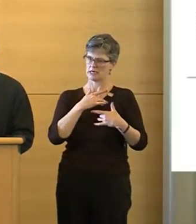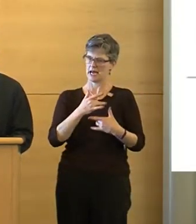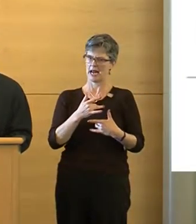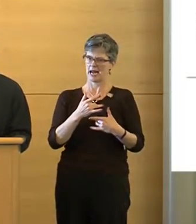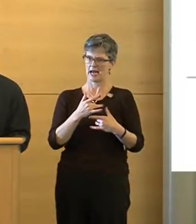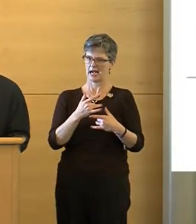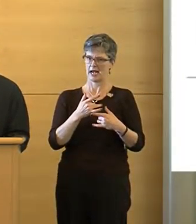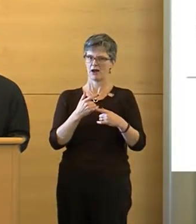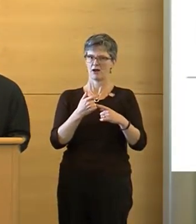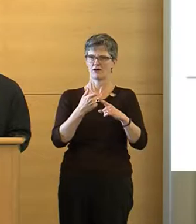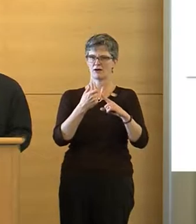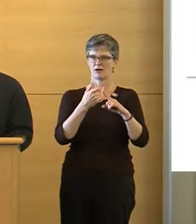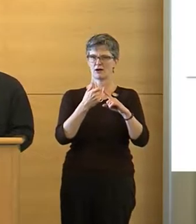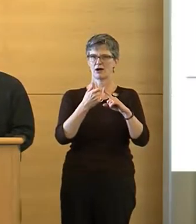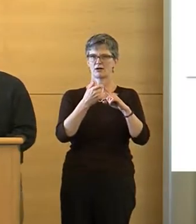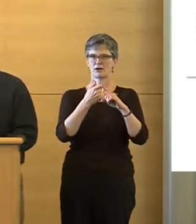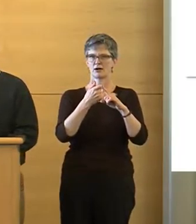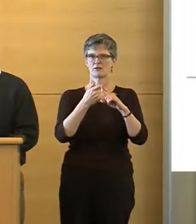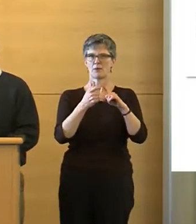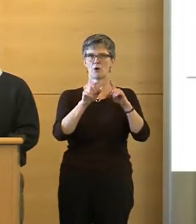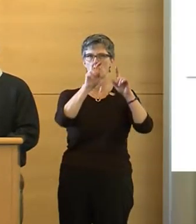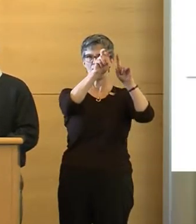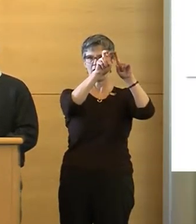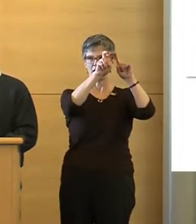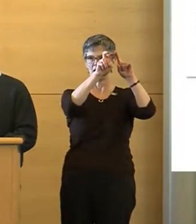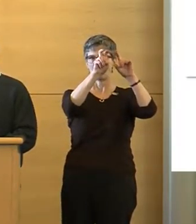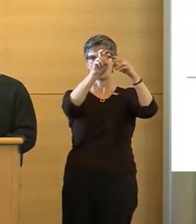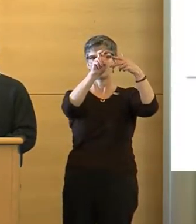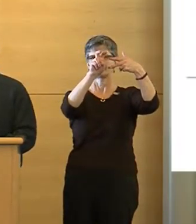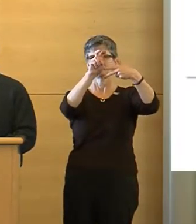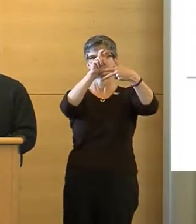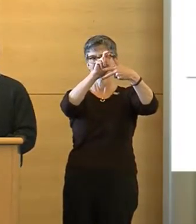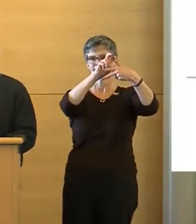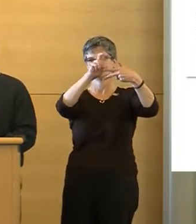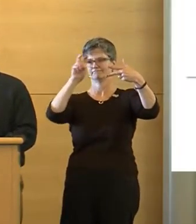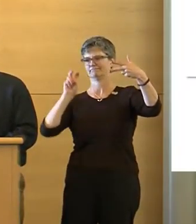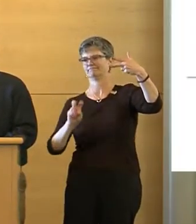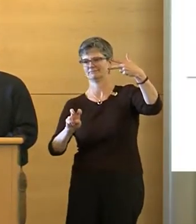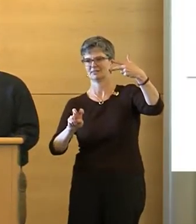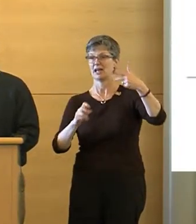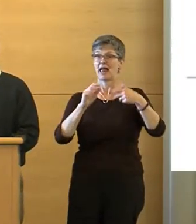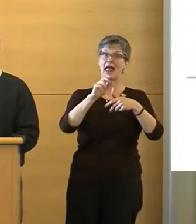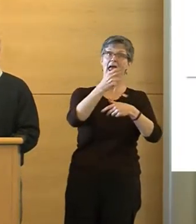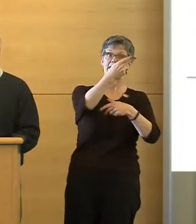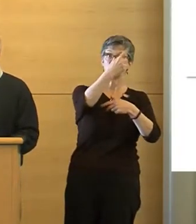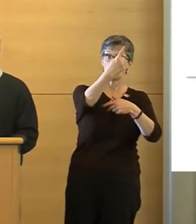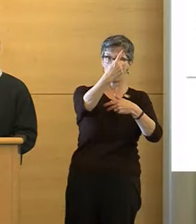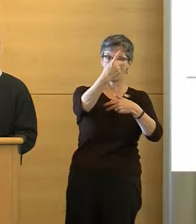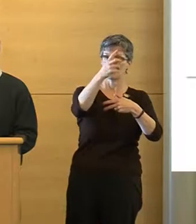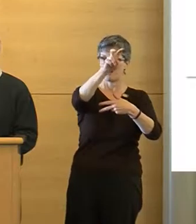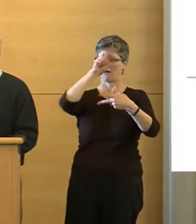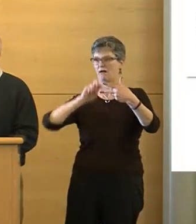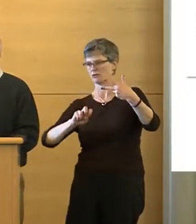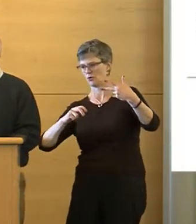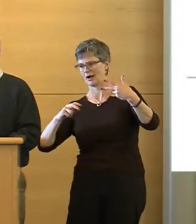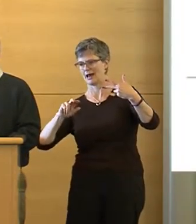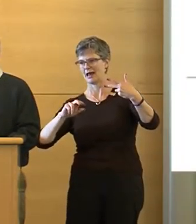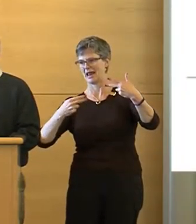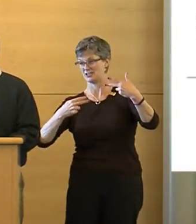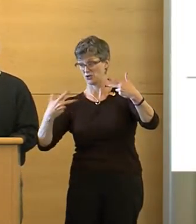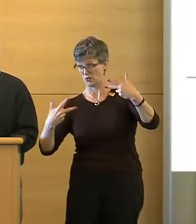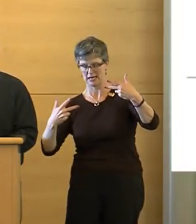outline of the heading structure of the page. And he said, even in this very early draft of HTML, he said, it is